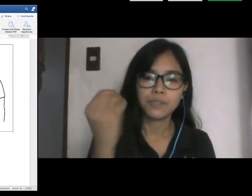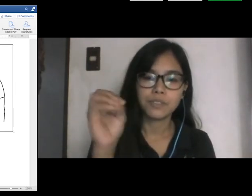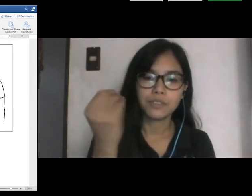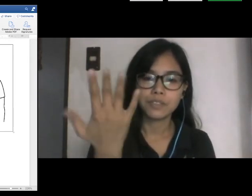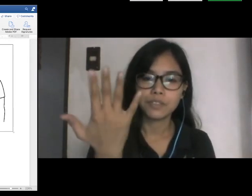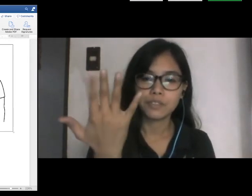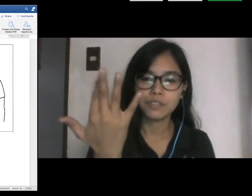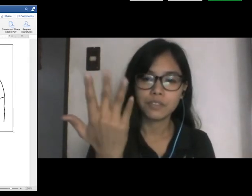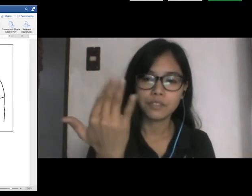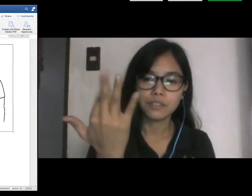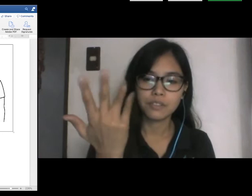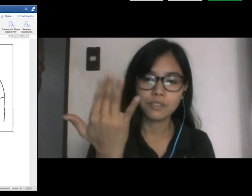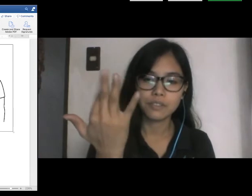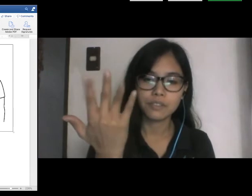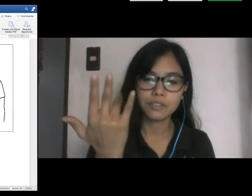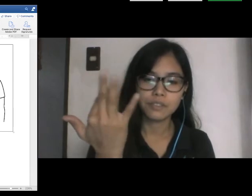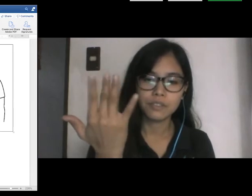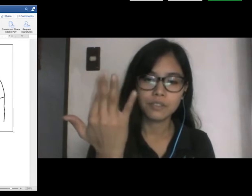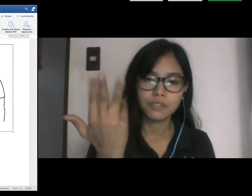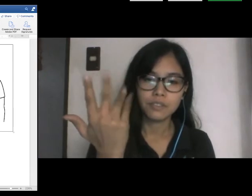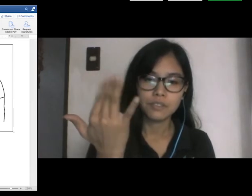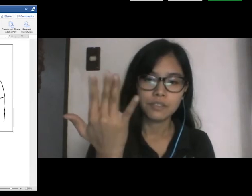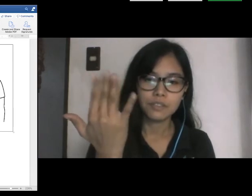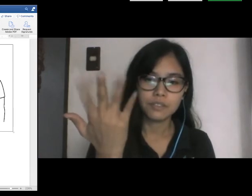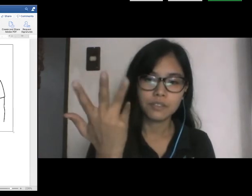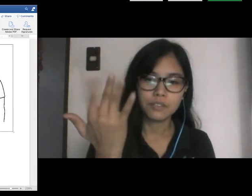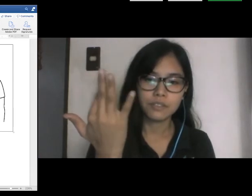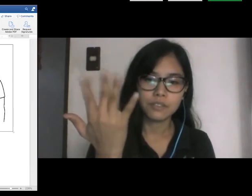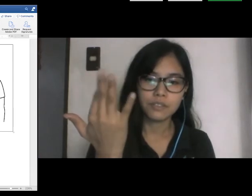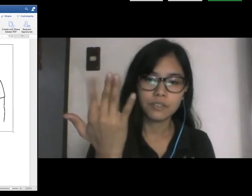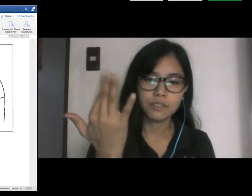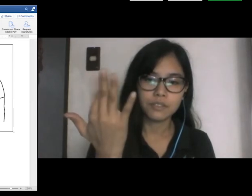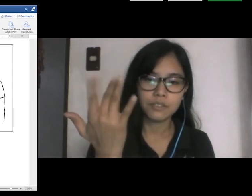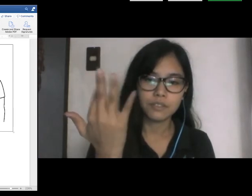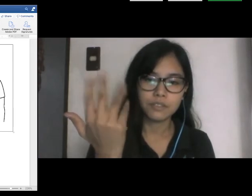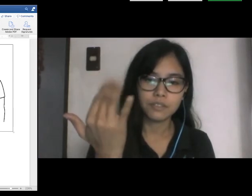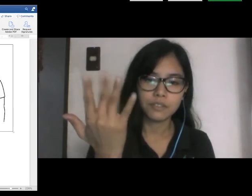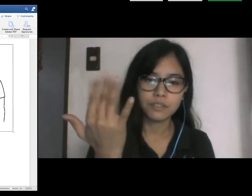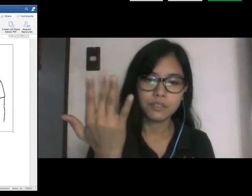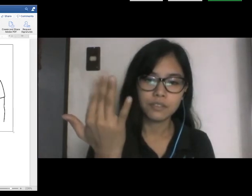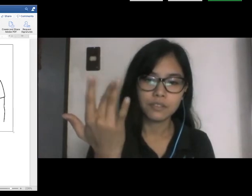Orange, orange, orange. So that's another And sign this for orange. orange, okay.